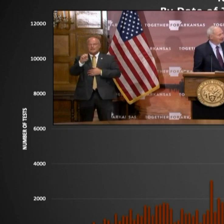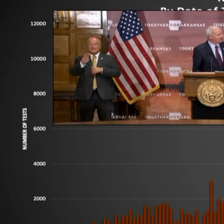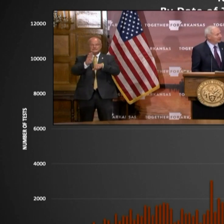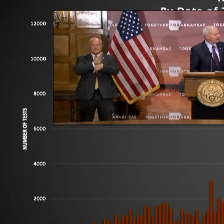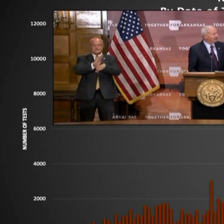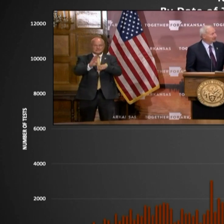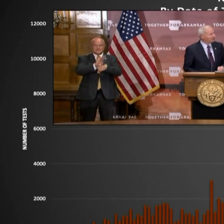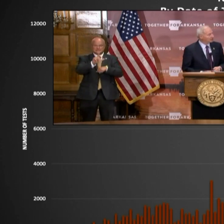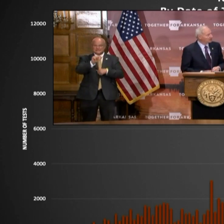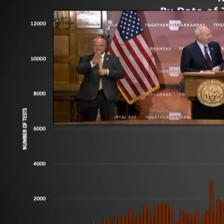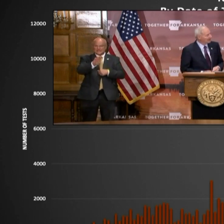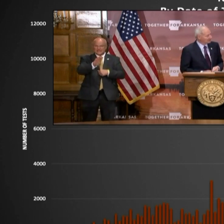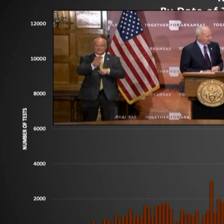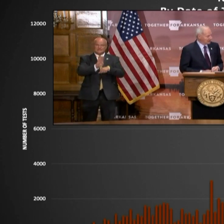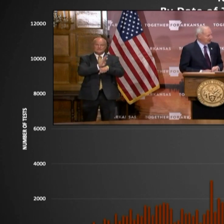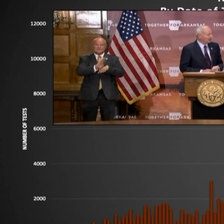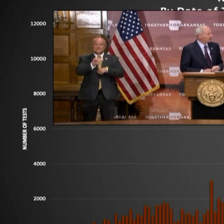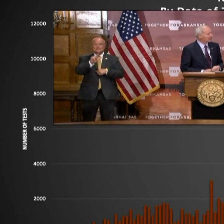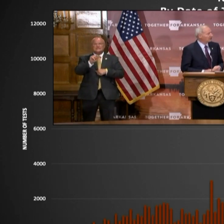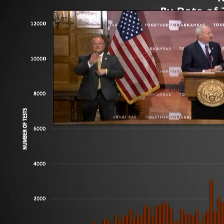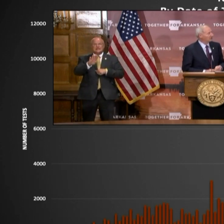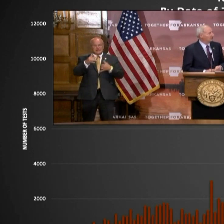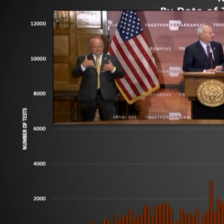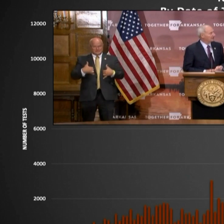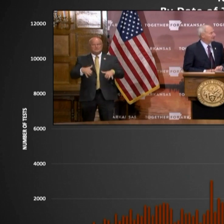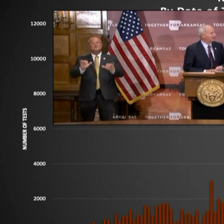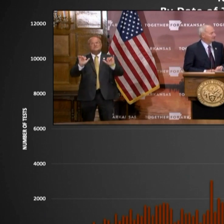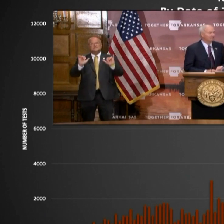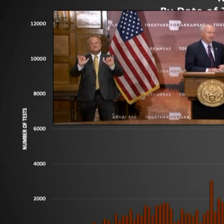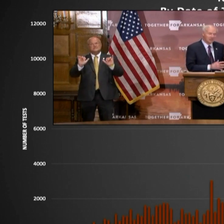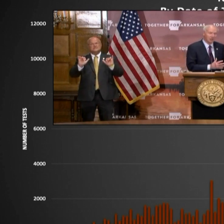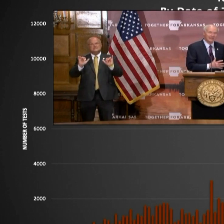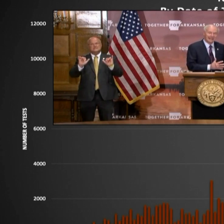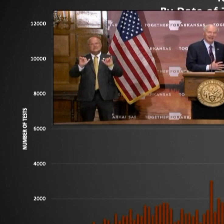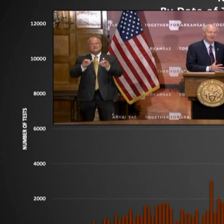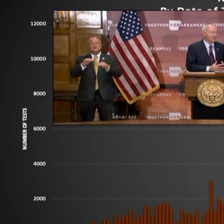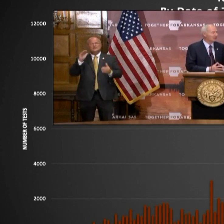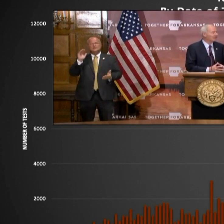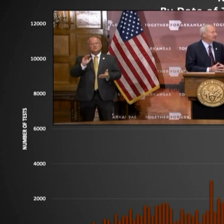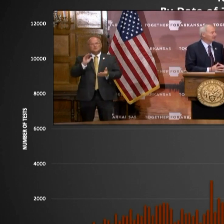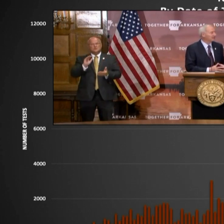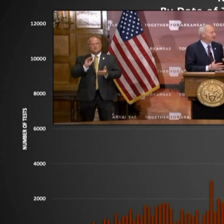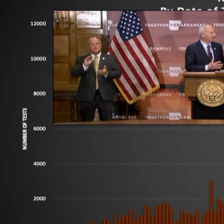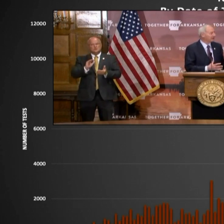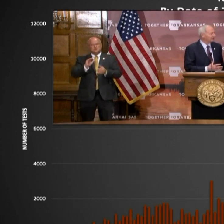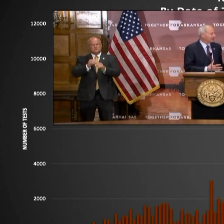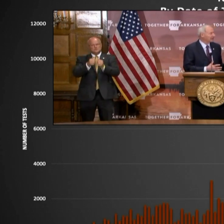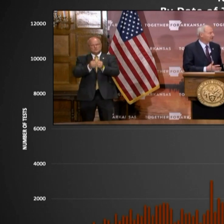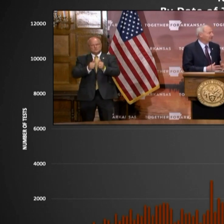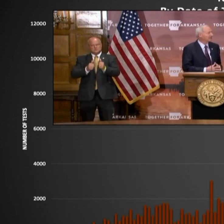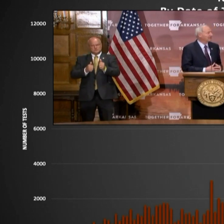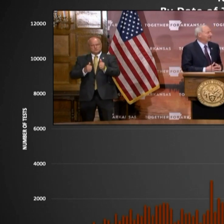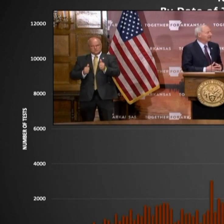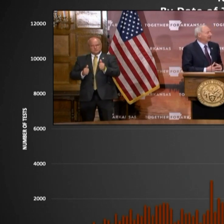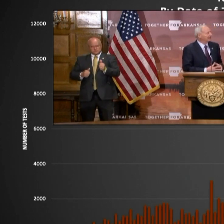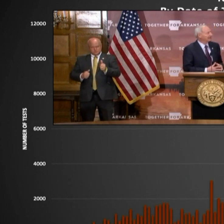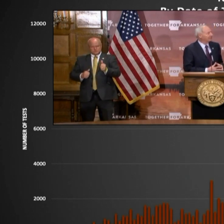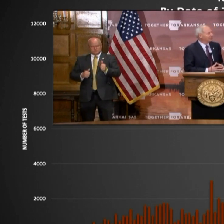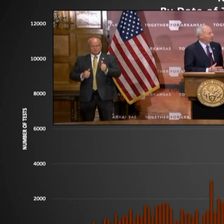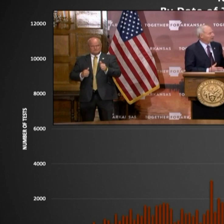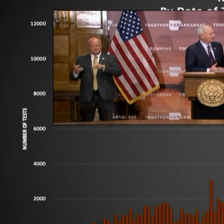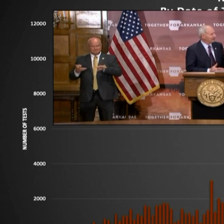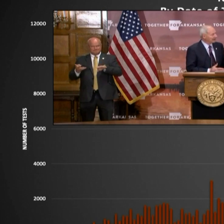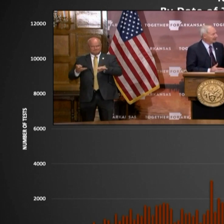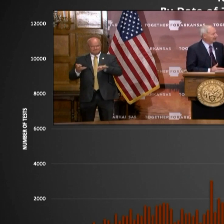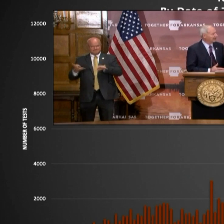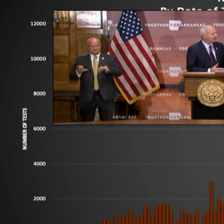commercial labs, and our commercial labs are still slowing down some in terms of our production.